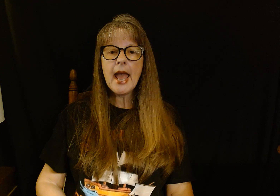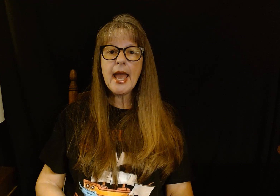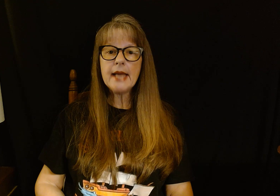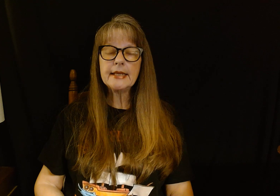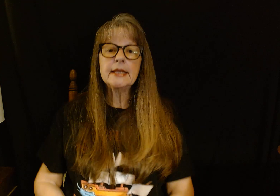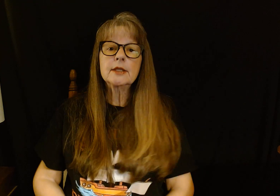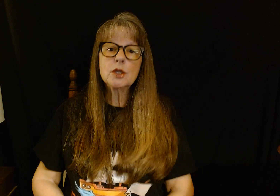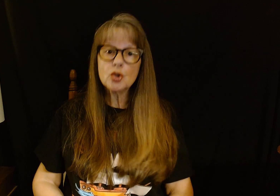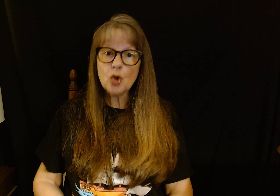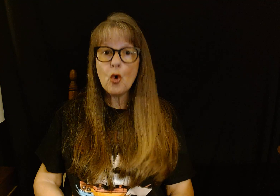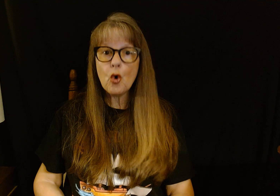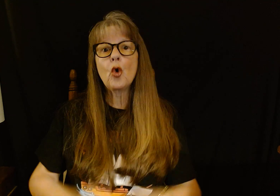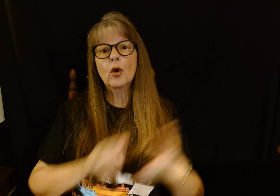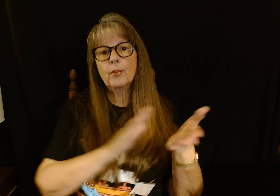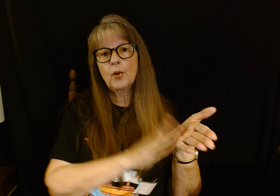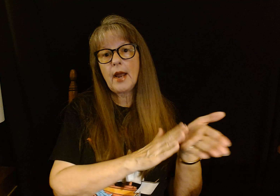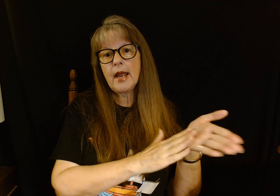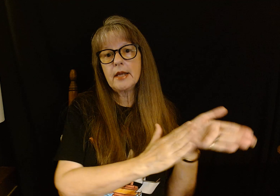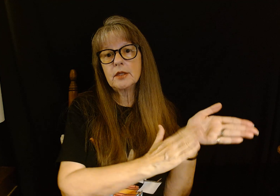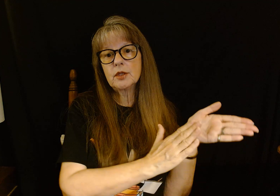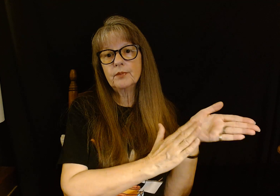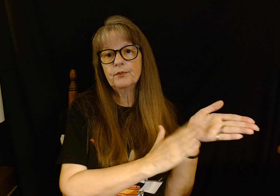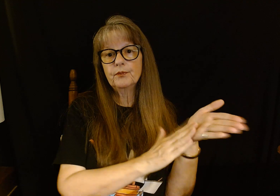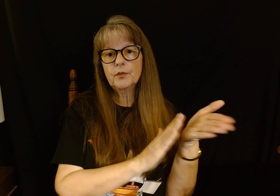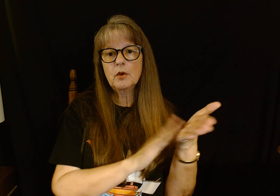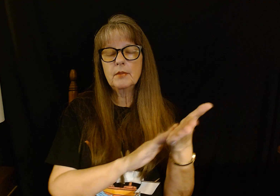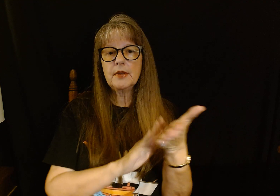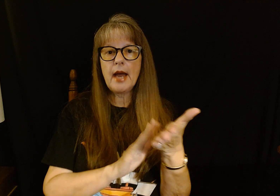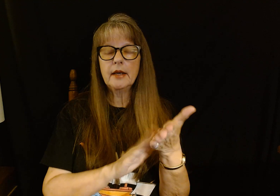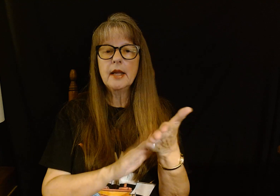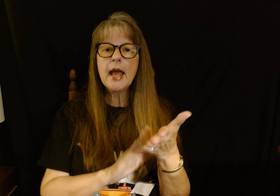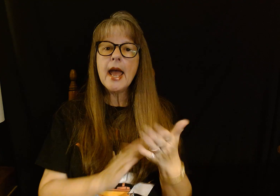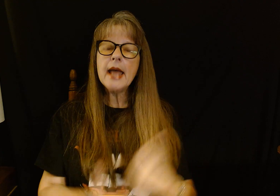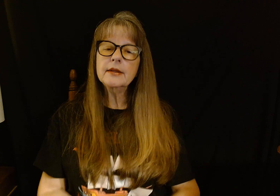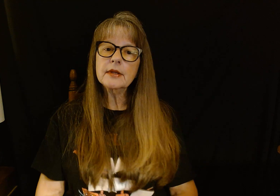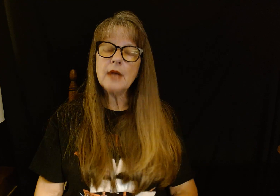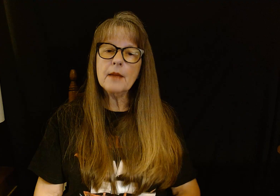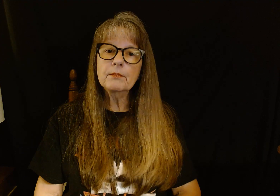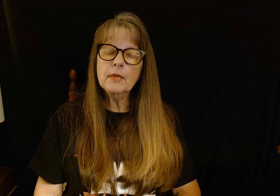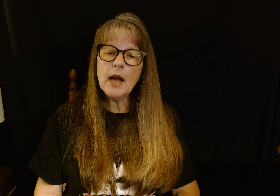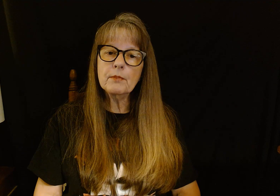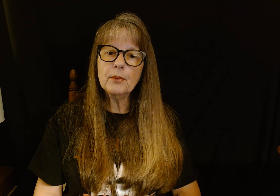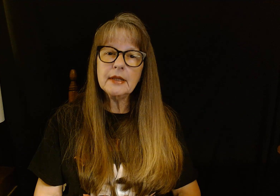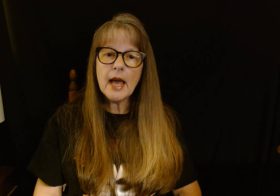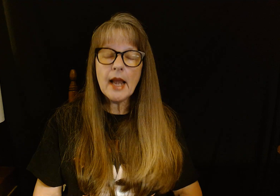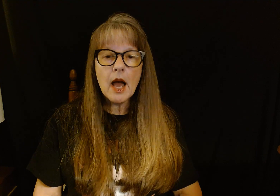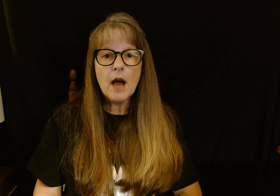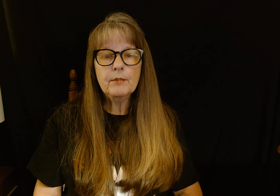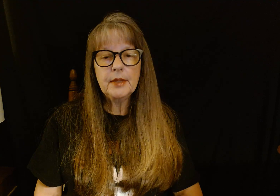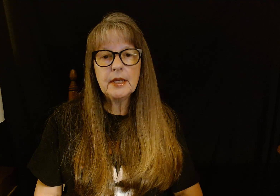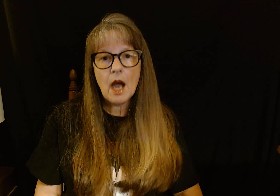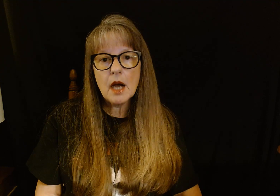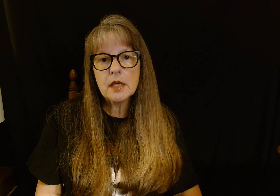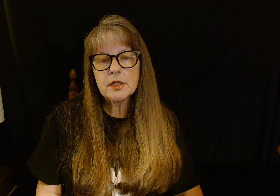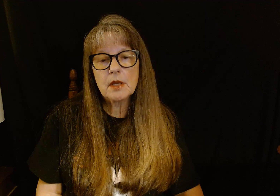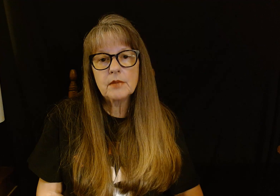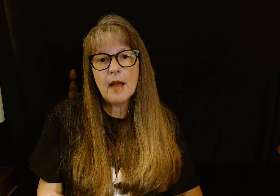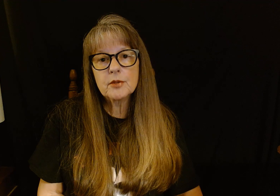And extol or praise would be that. And I bring that up because sometimes when